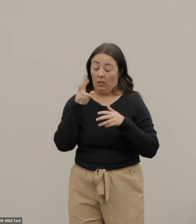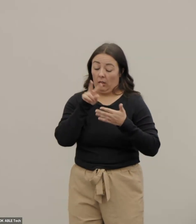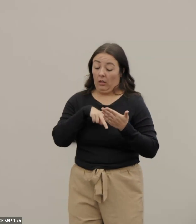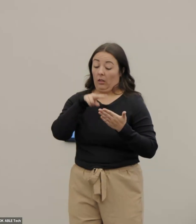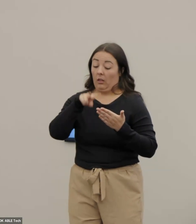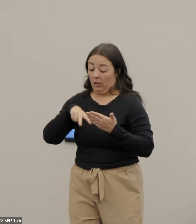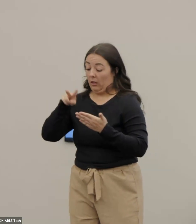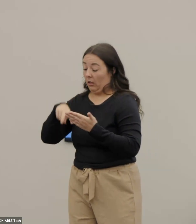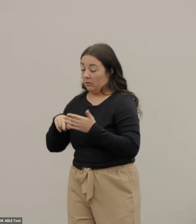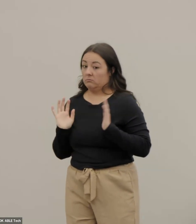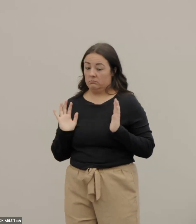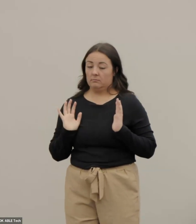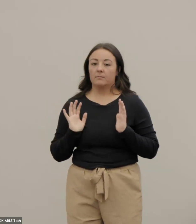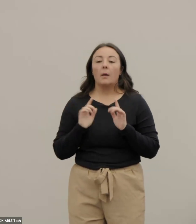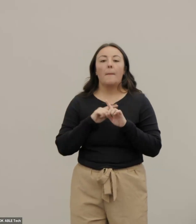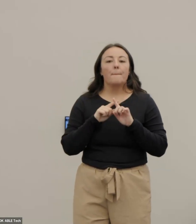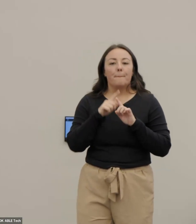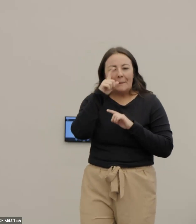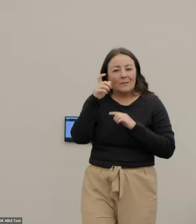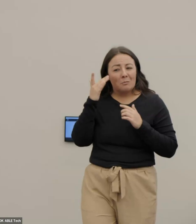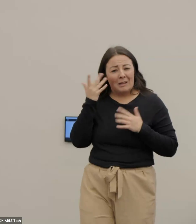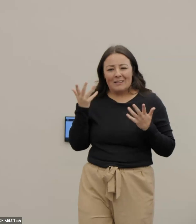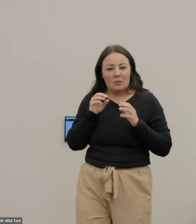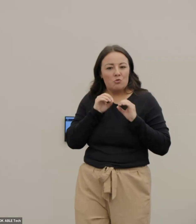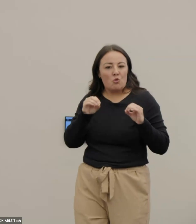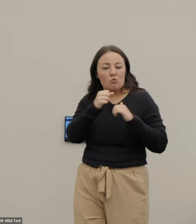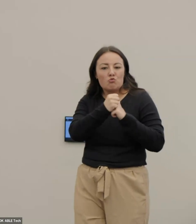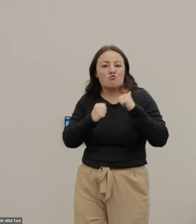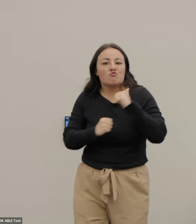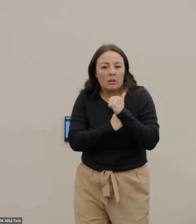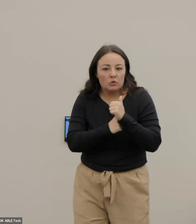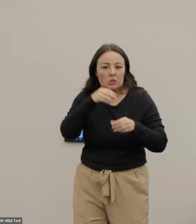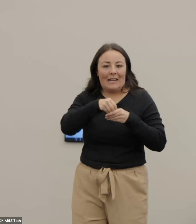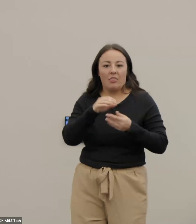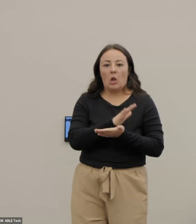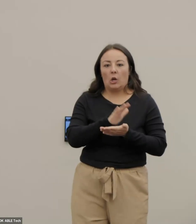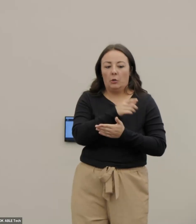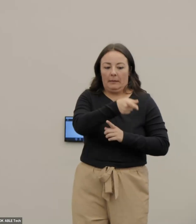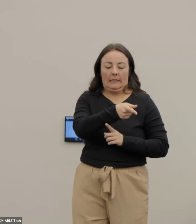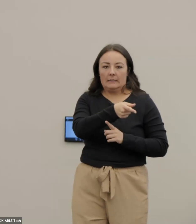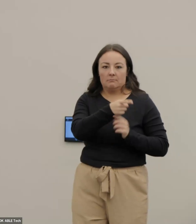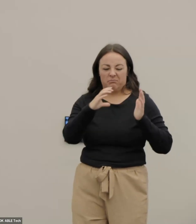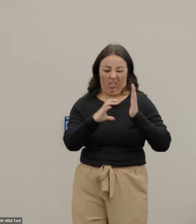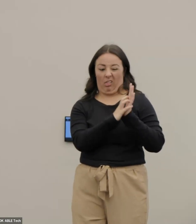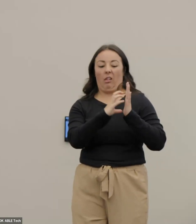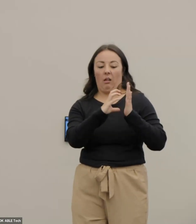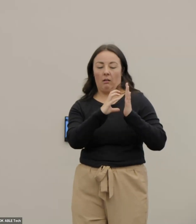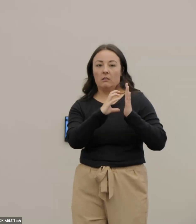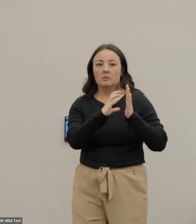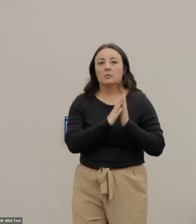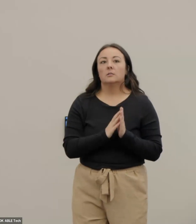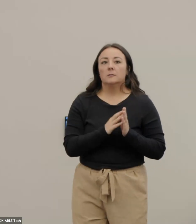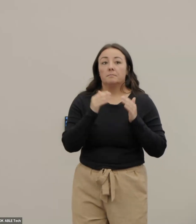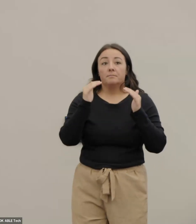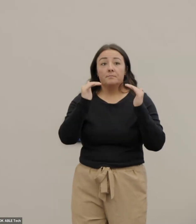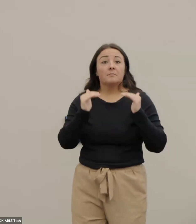it's because there's no structure in the document. Now, this next slide,